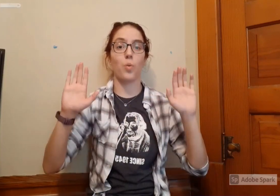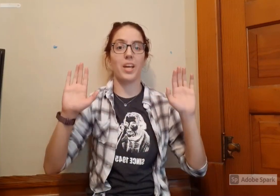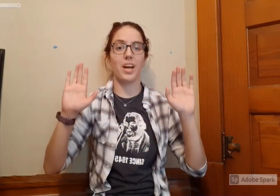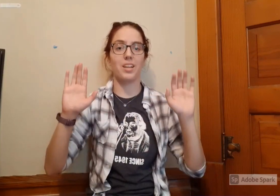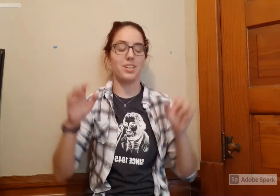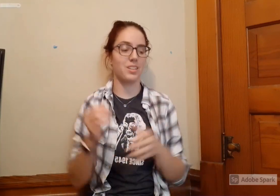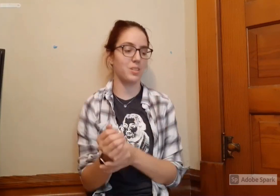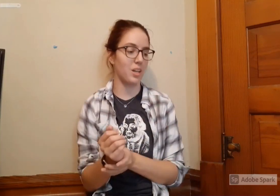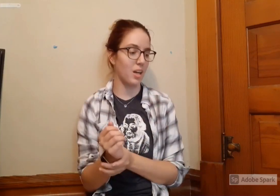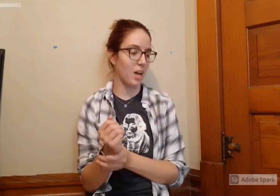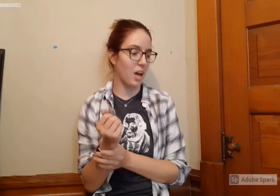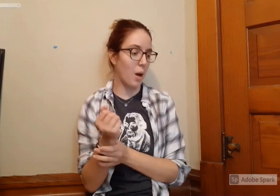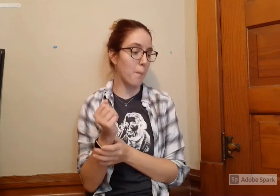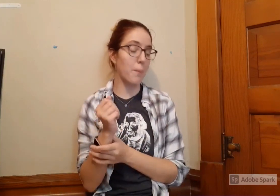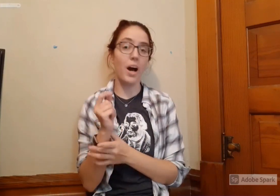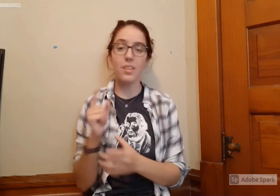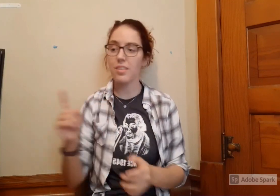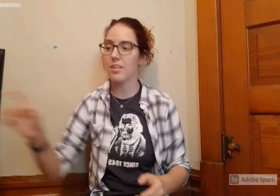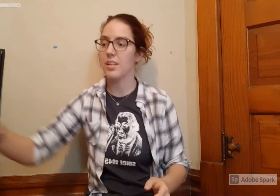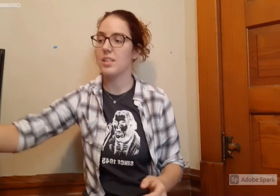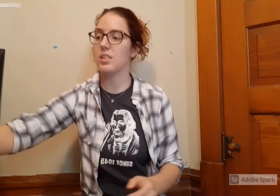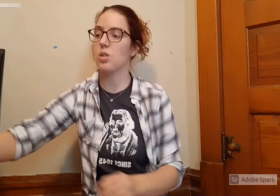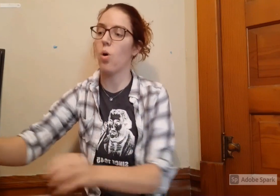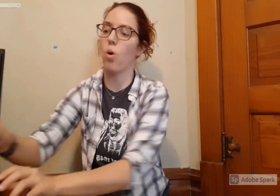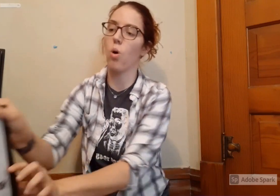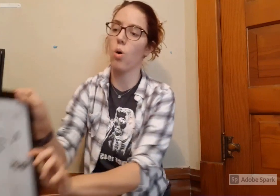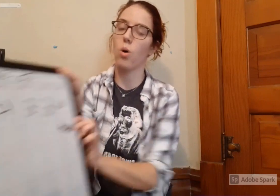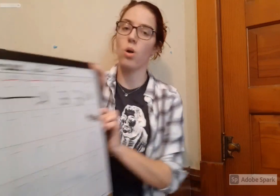weekend. Month is this whole